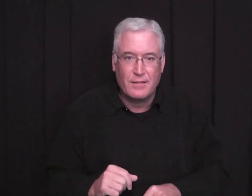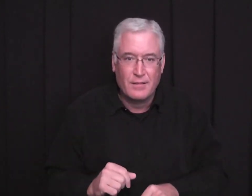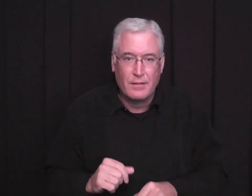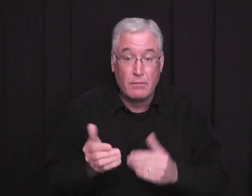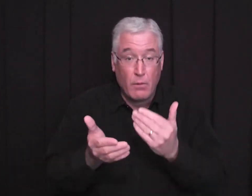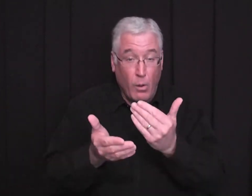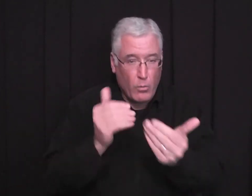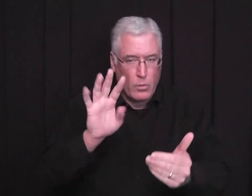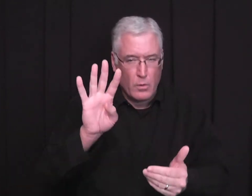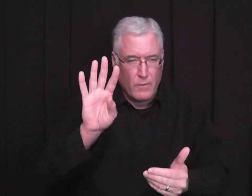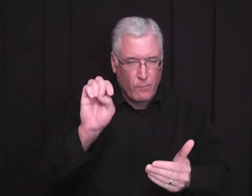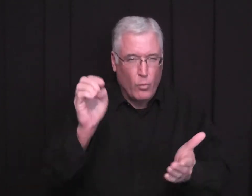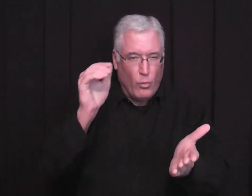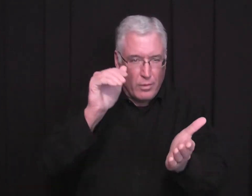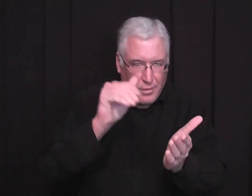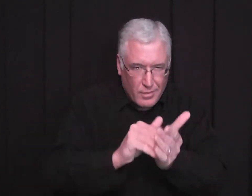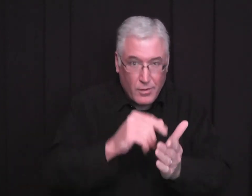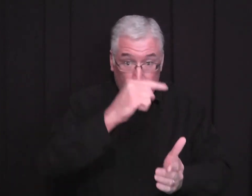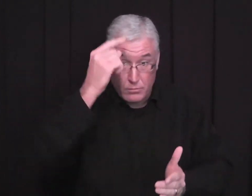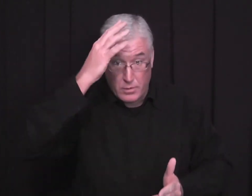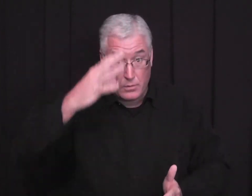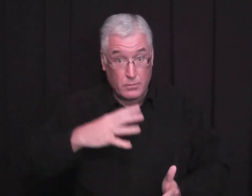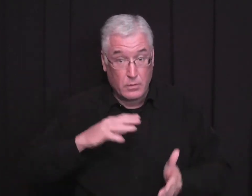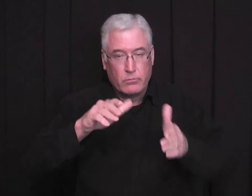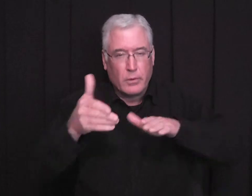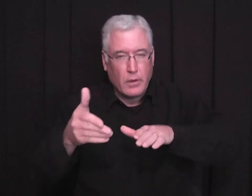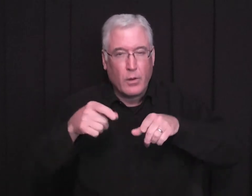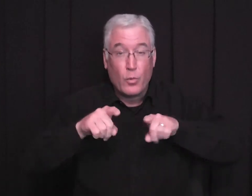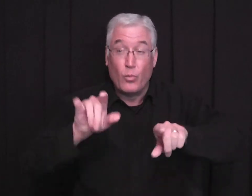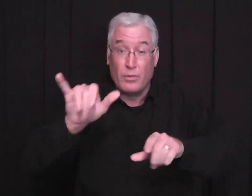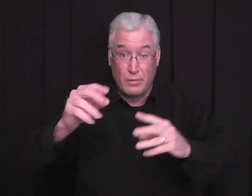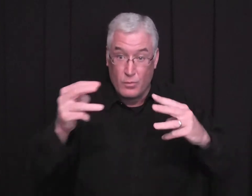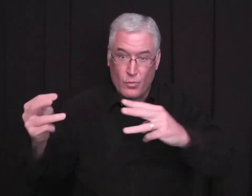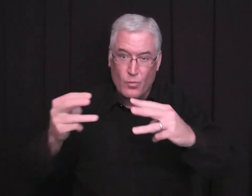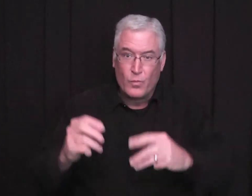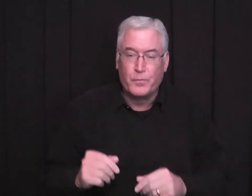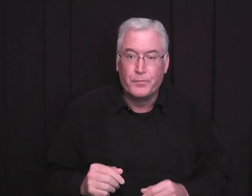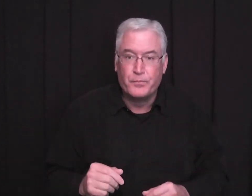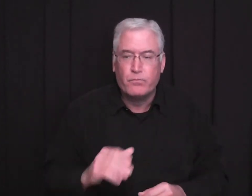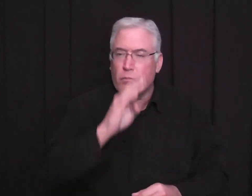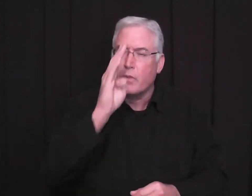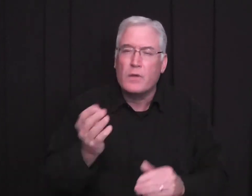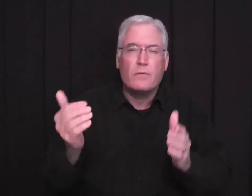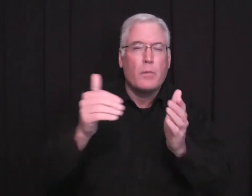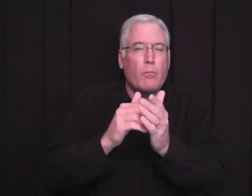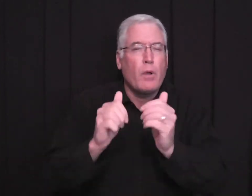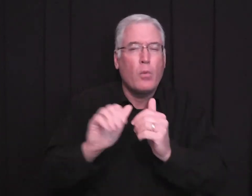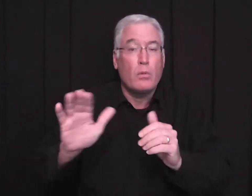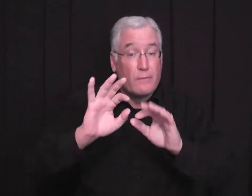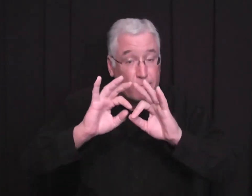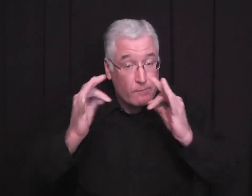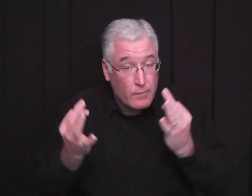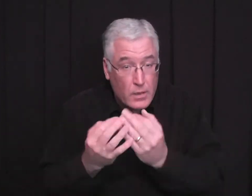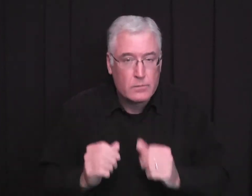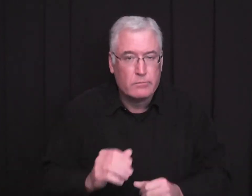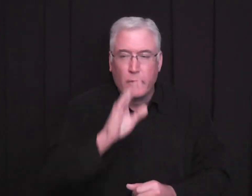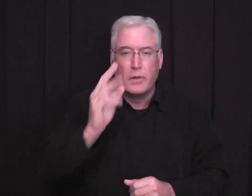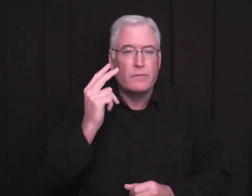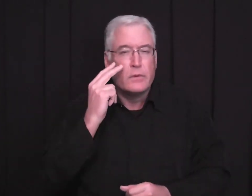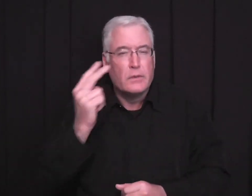will be free from slavery." Almost 40,000 of these men died during the Civil War, never